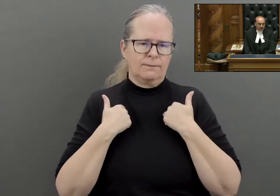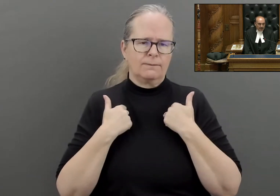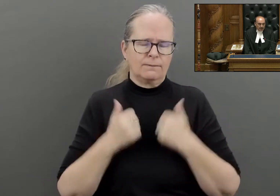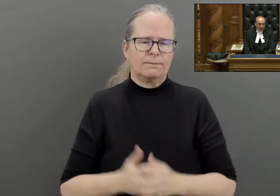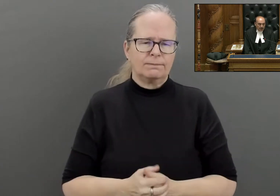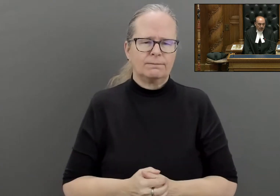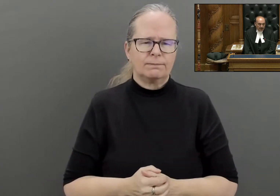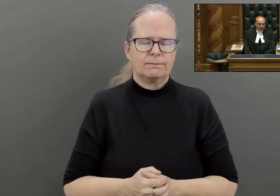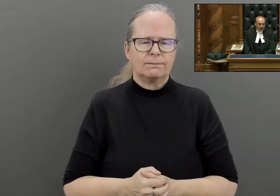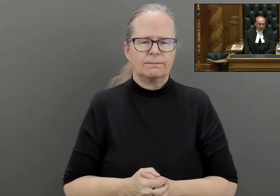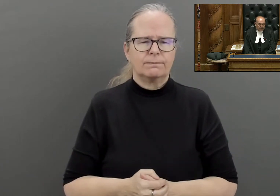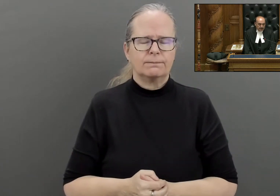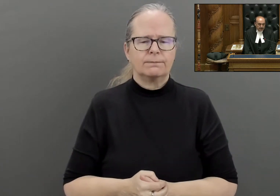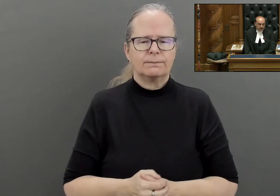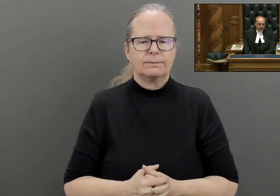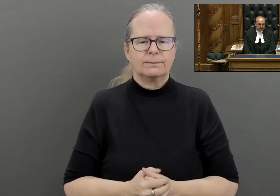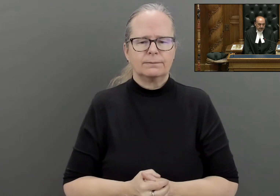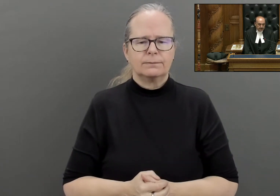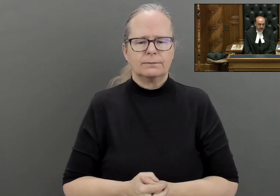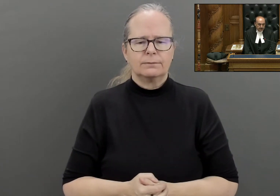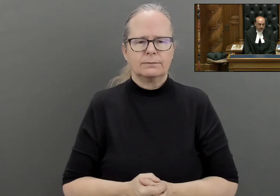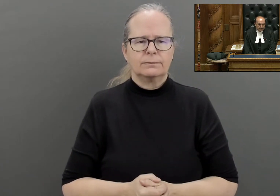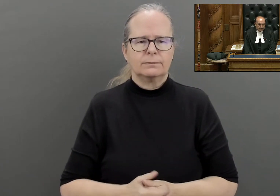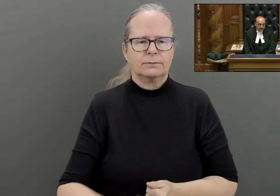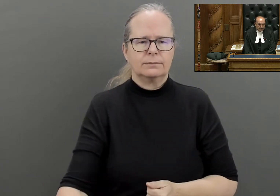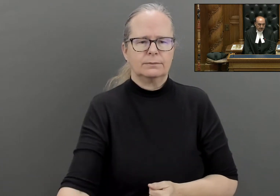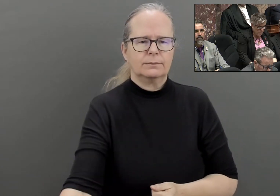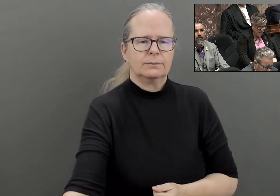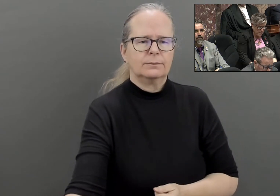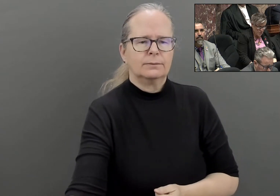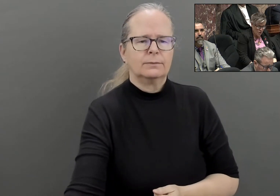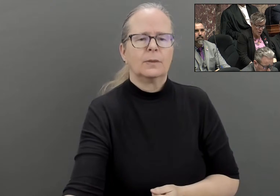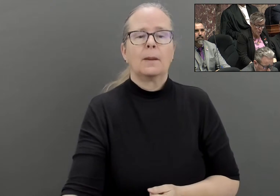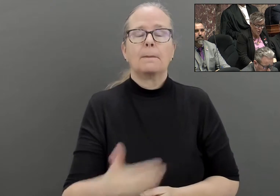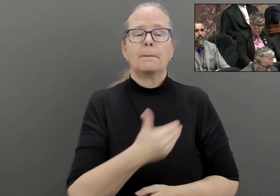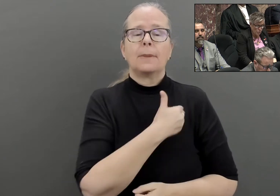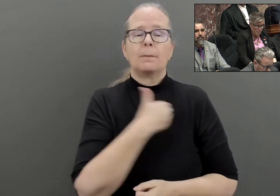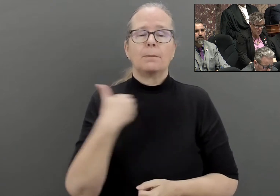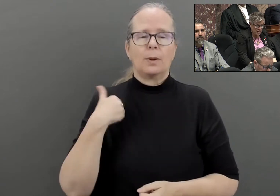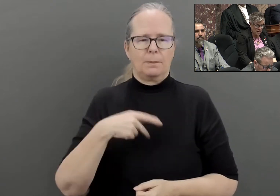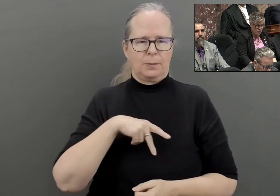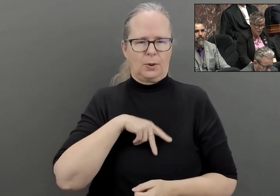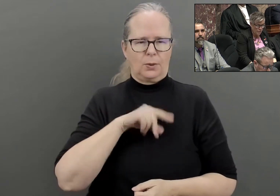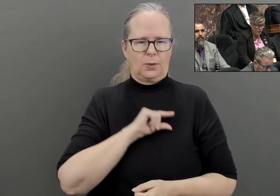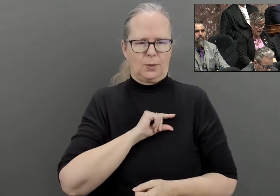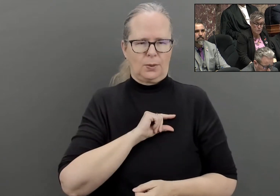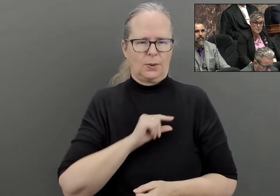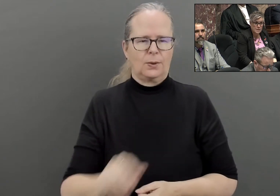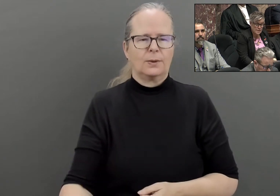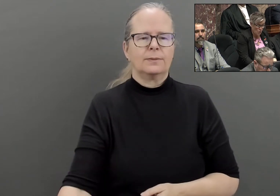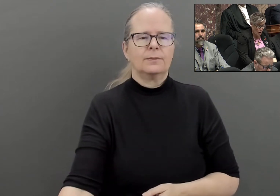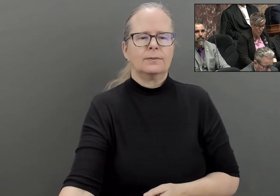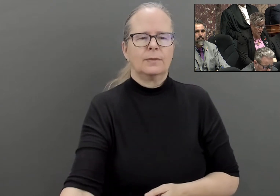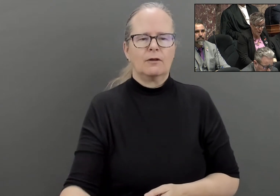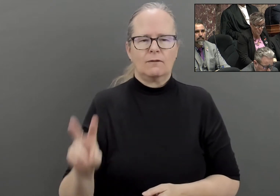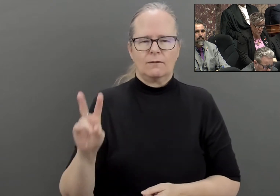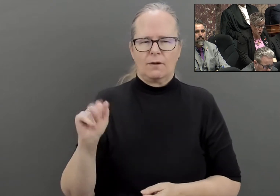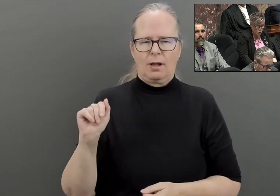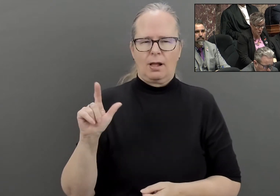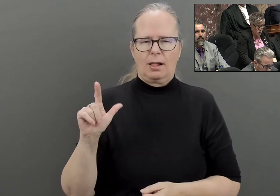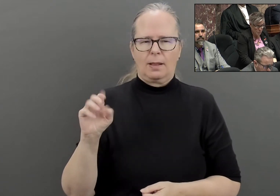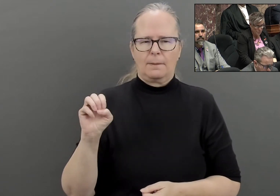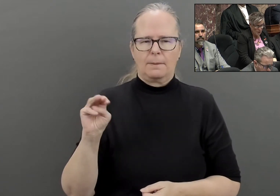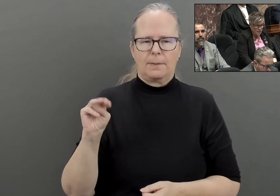Member for Prince George Valemount. Thank you, Mr. Speaker. Today I'm pleased to talk about a new and much-needed recovery house that is now operating in